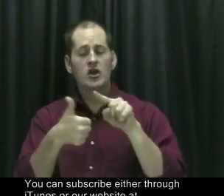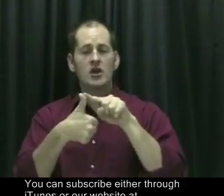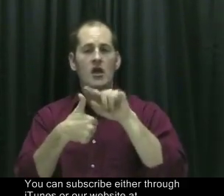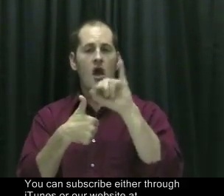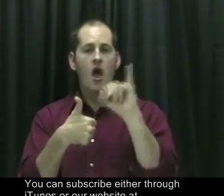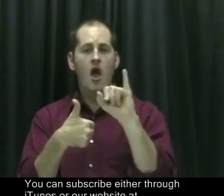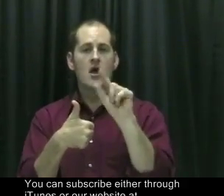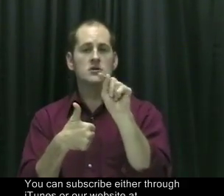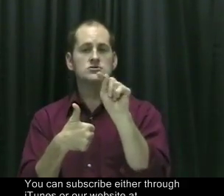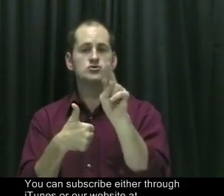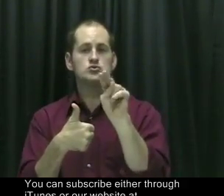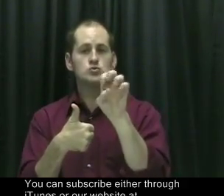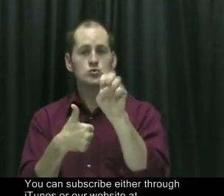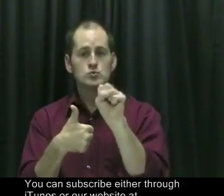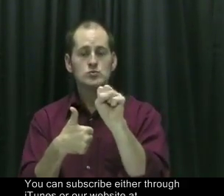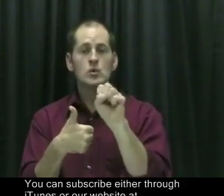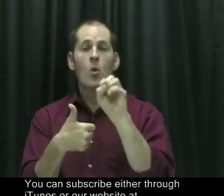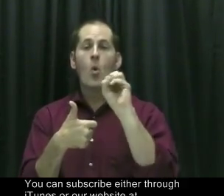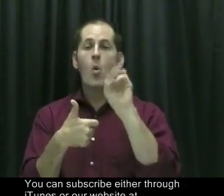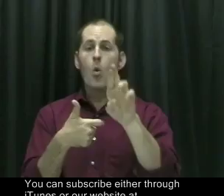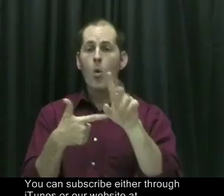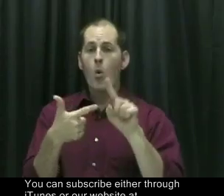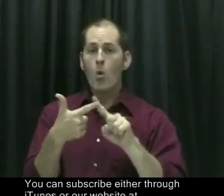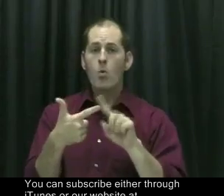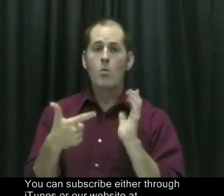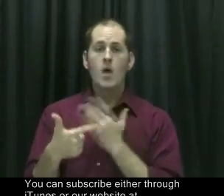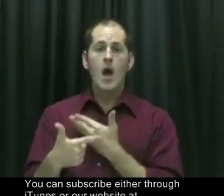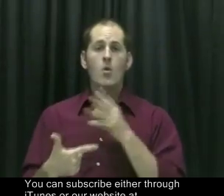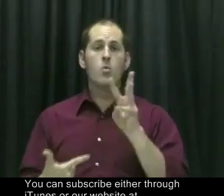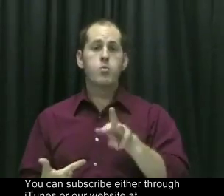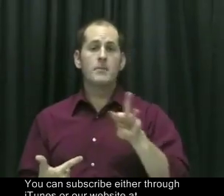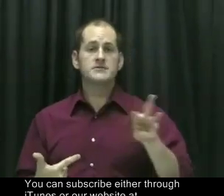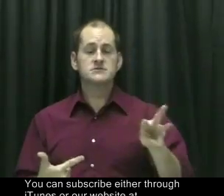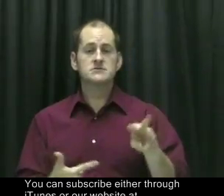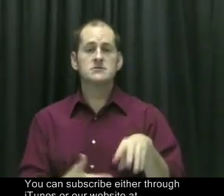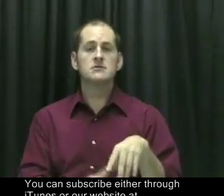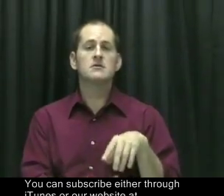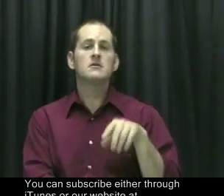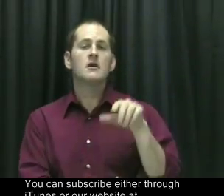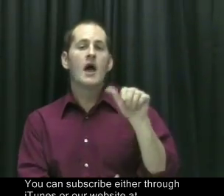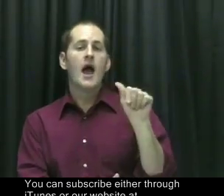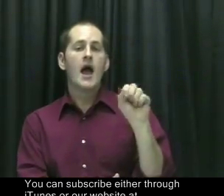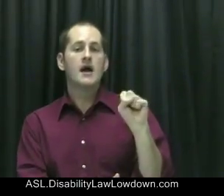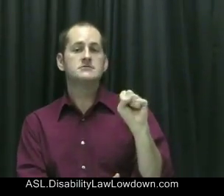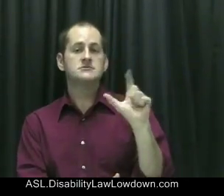You can subscribe either through iTunes or our website at